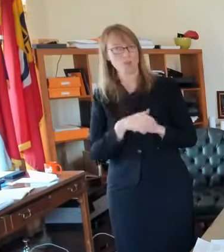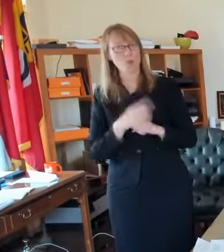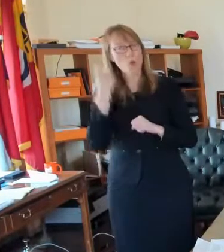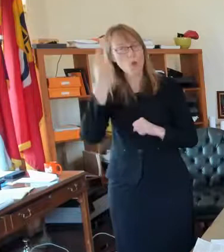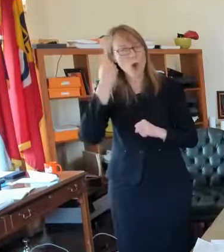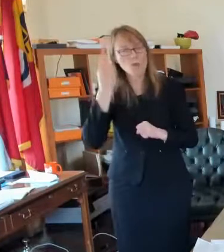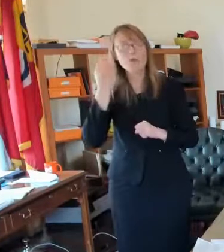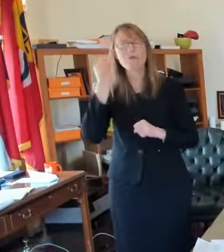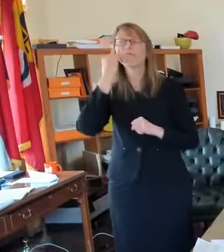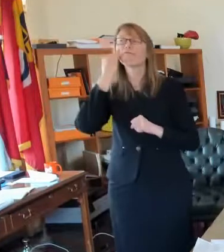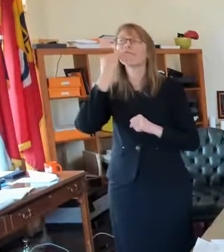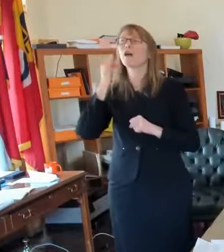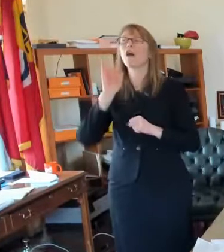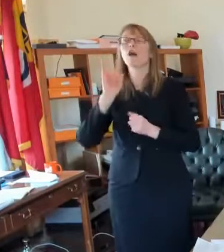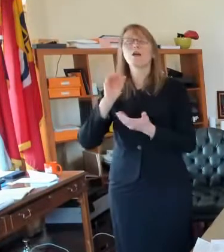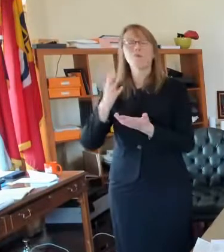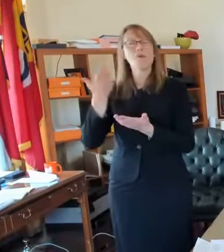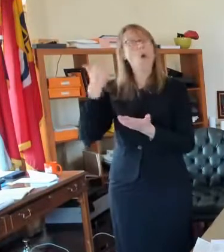collected